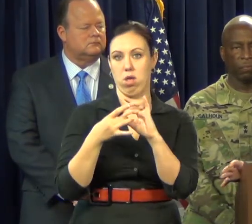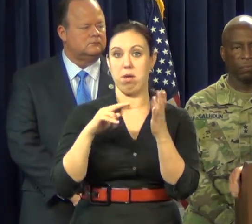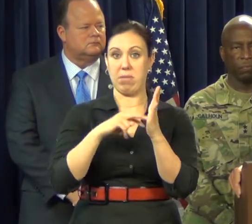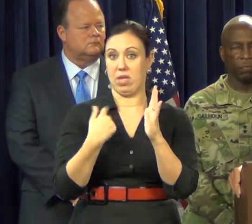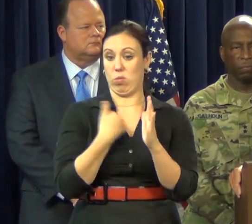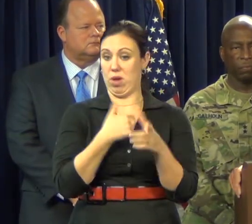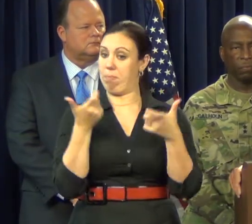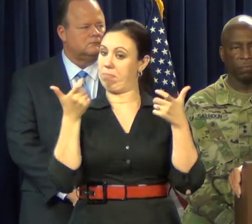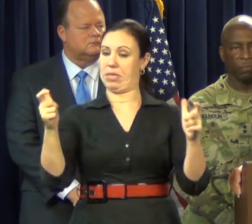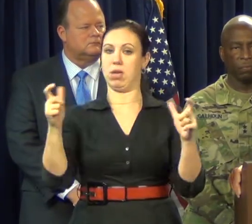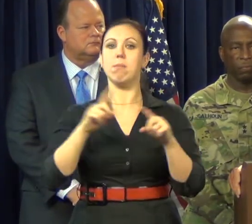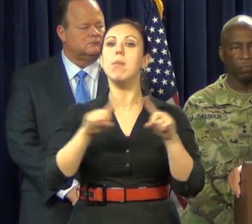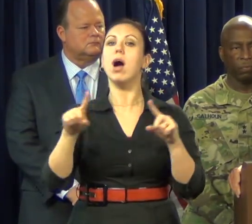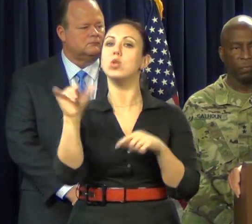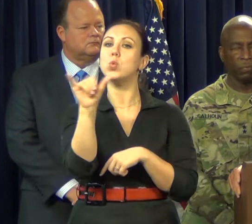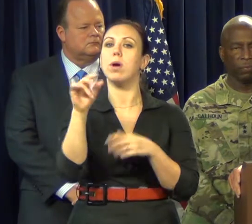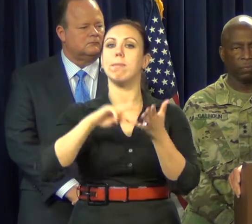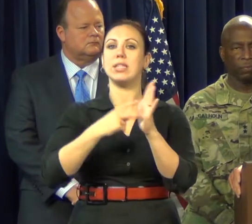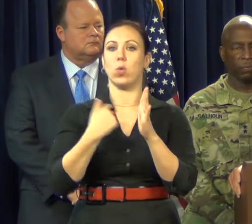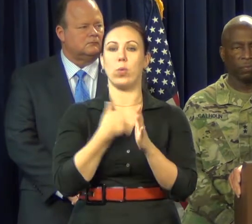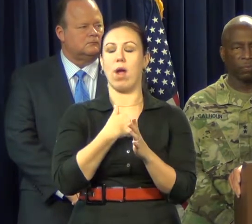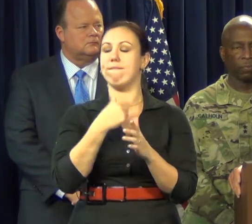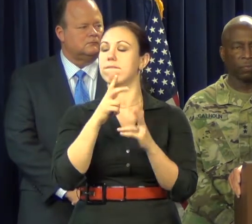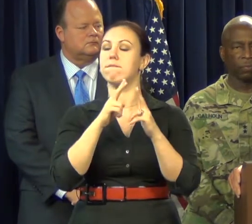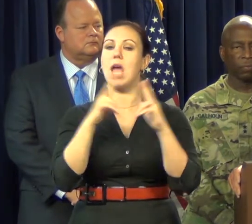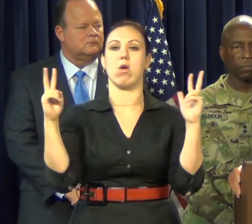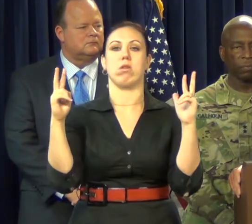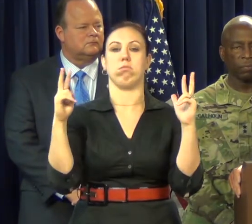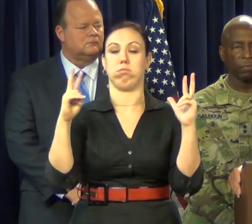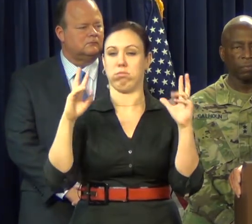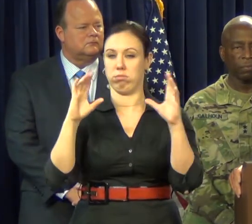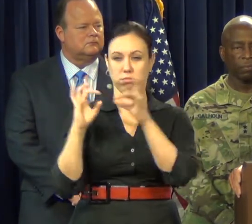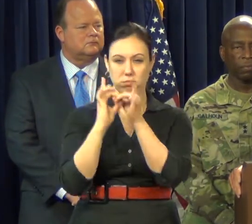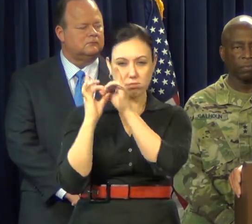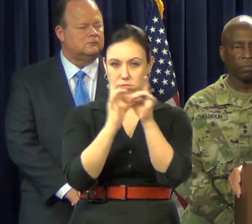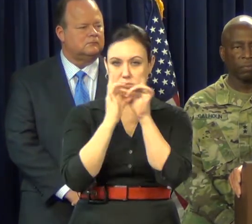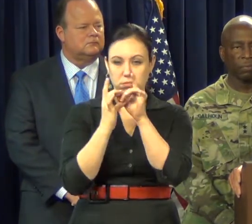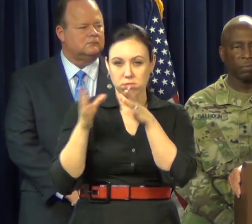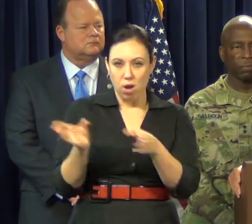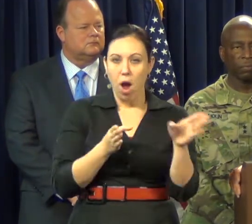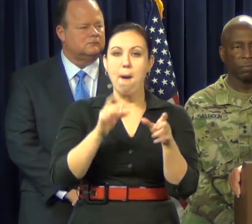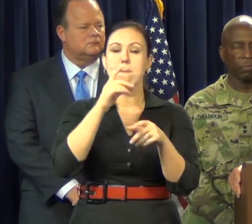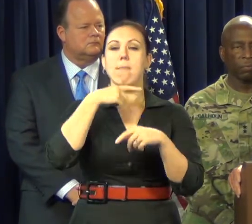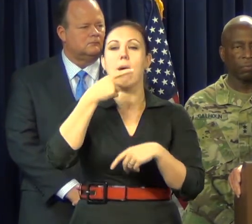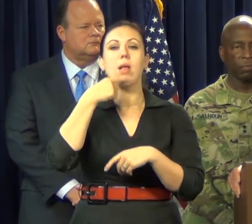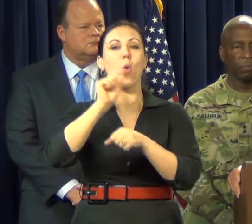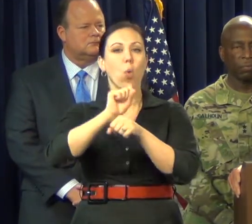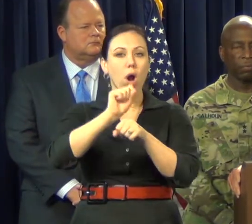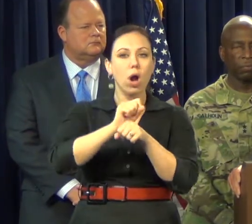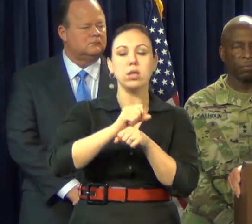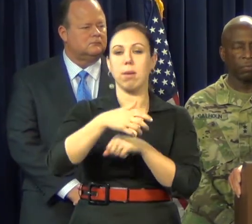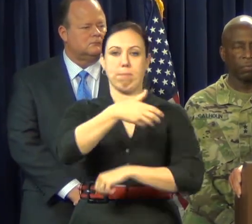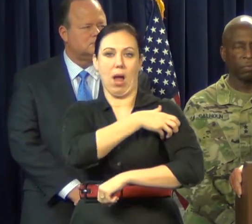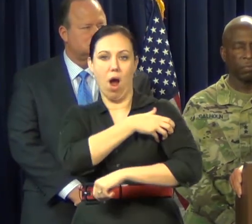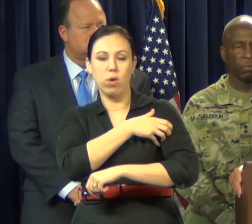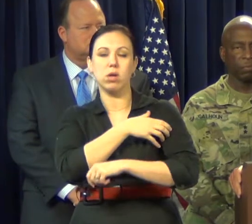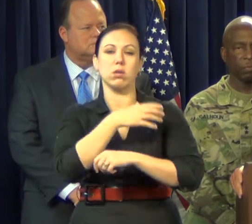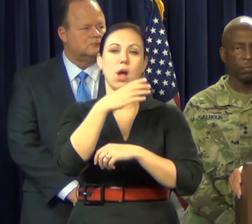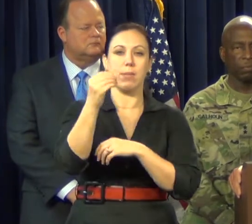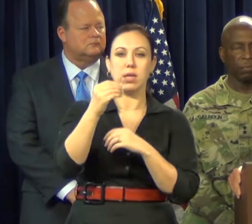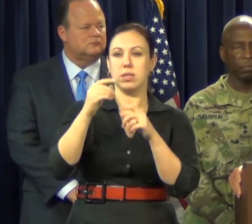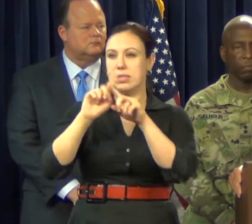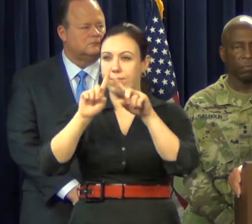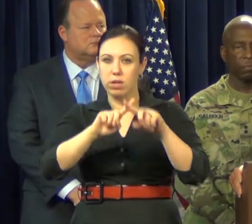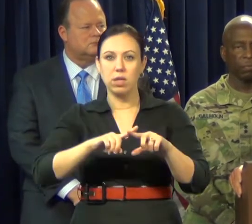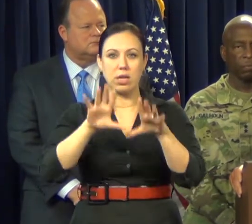we're large, but it also means we're incredibly coordinated. Your Public Works Department, your power company, your independent agencies,